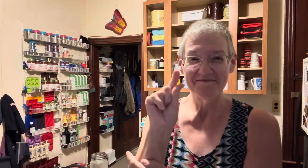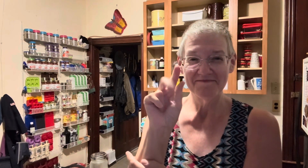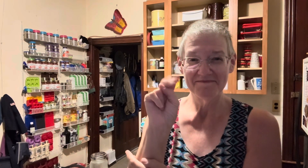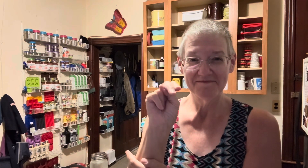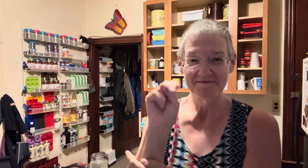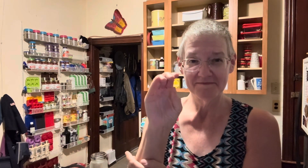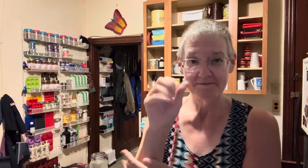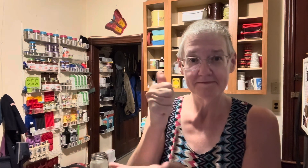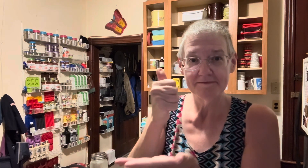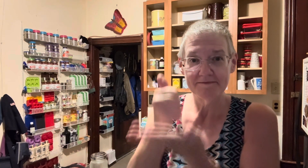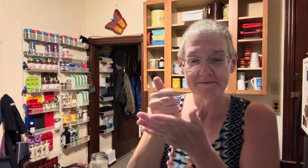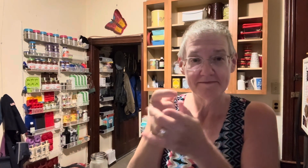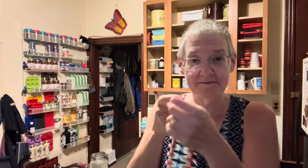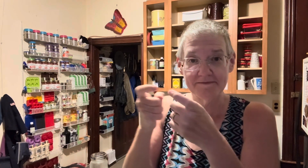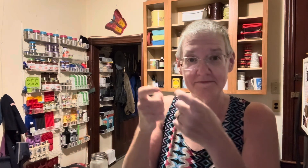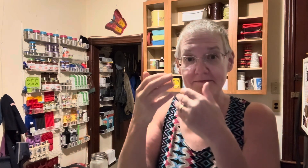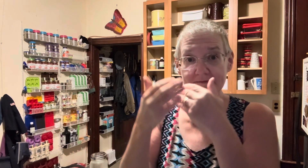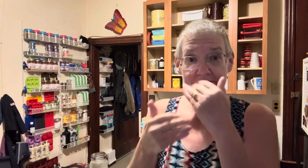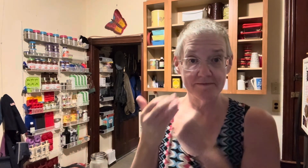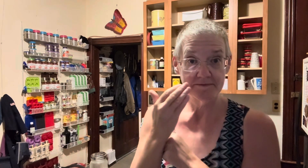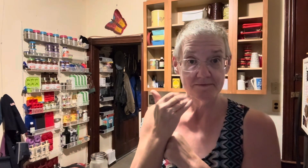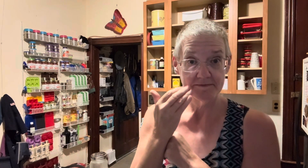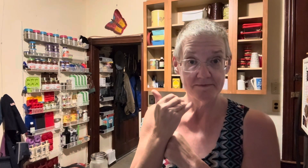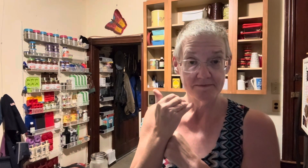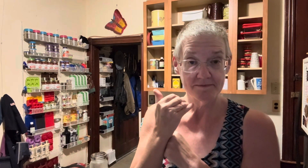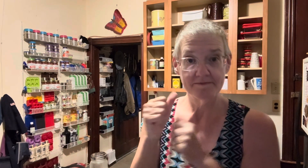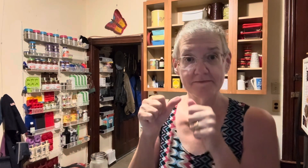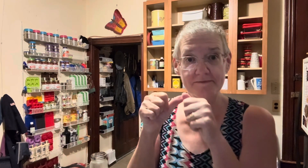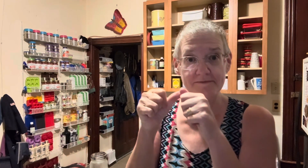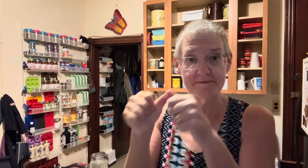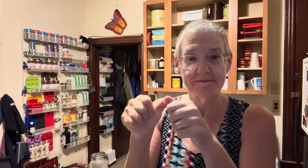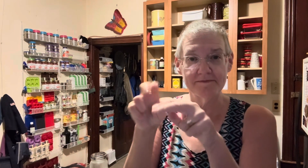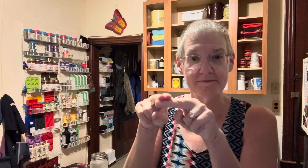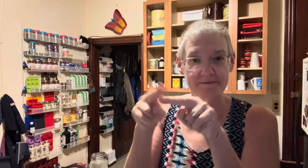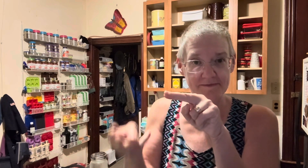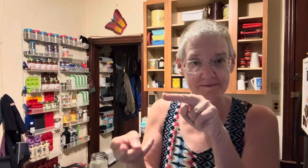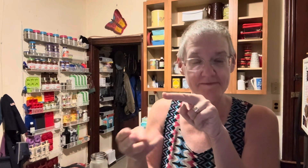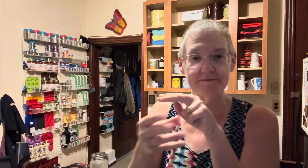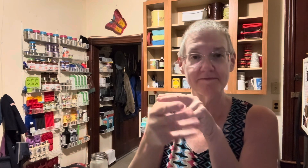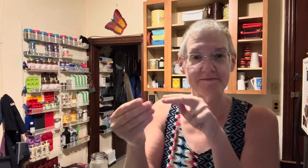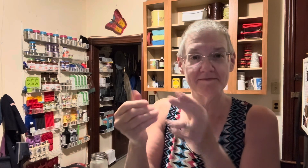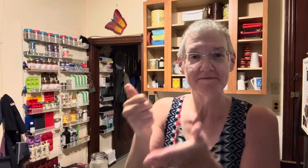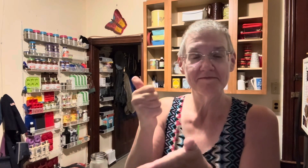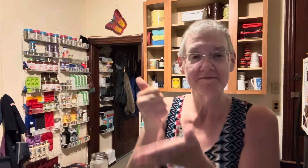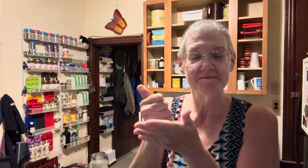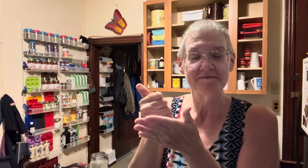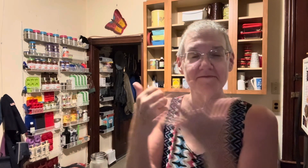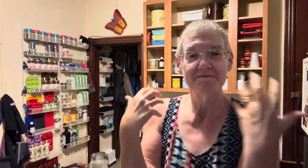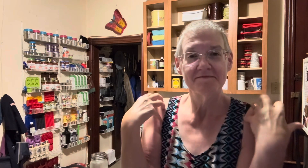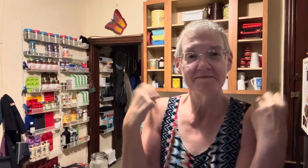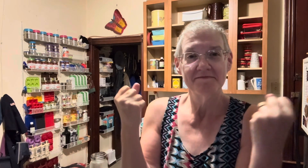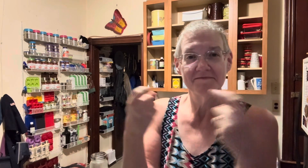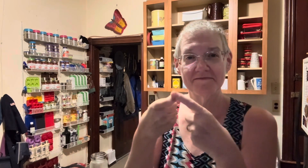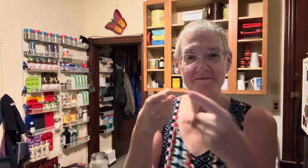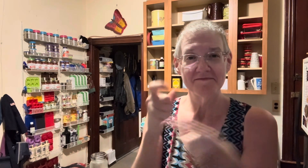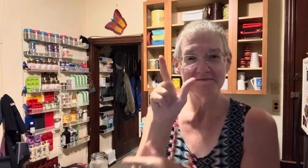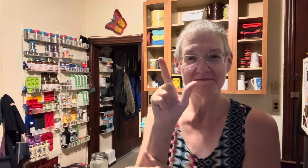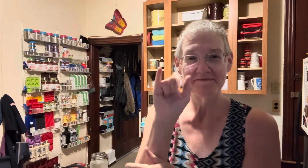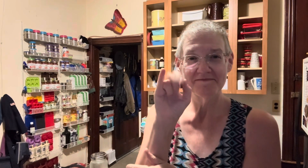49.5 grams of net carbs. Helps control his blood sugar, maintain his weight loss, and helps him heal from